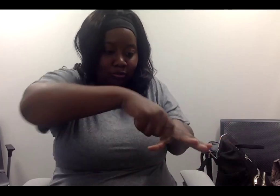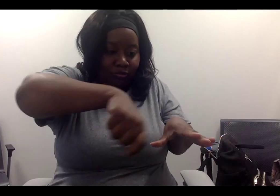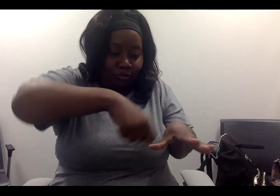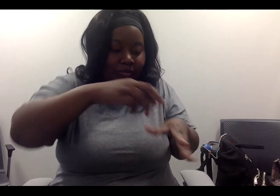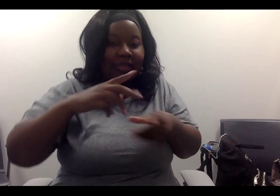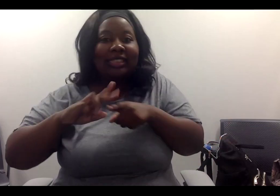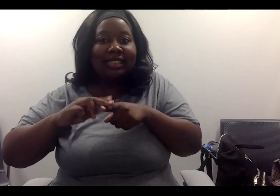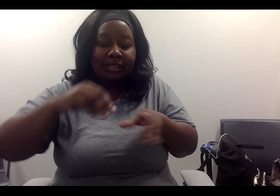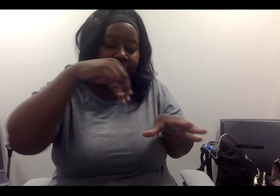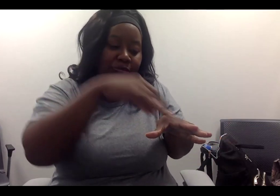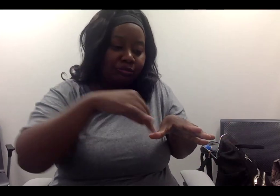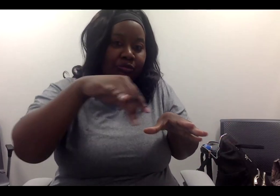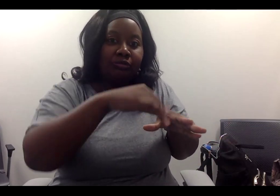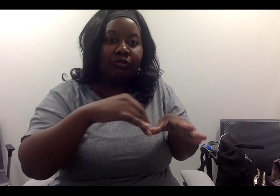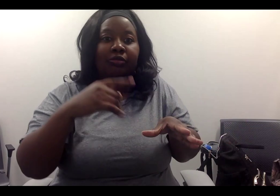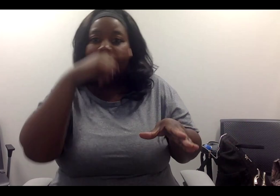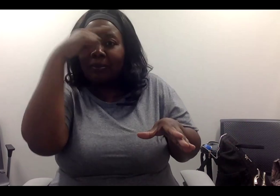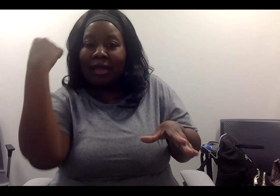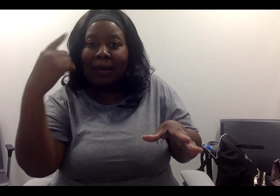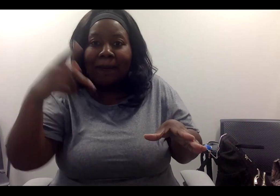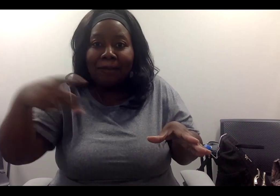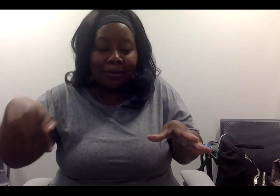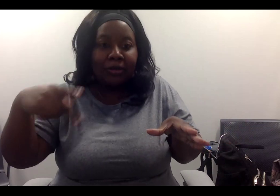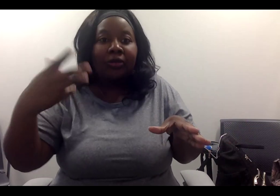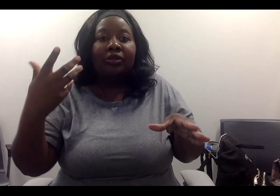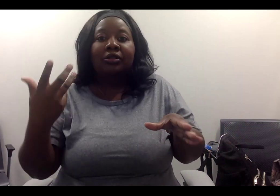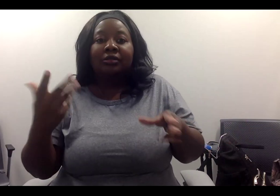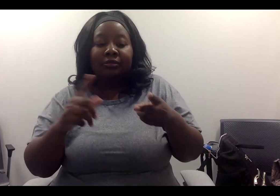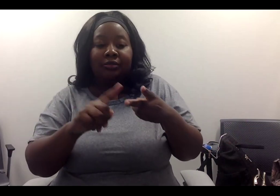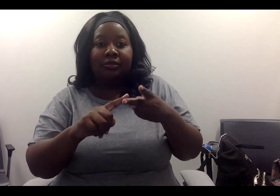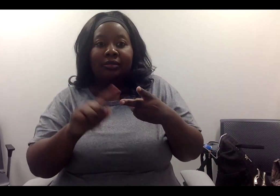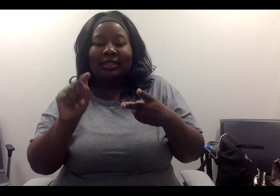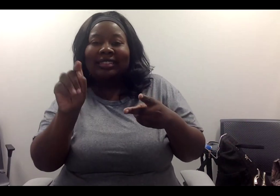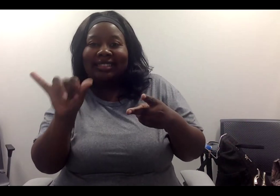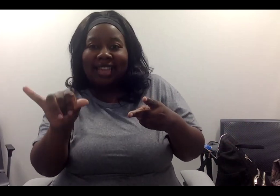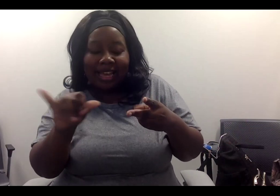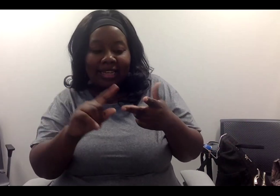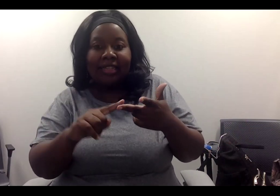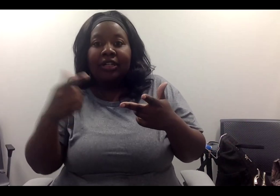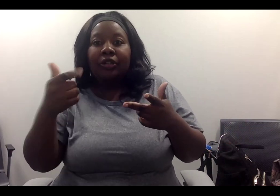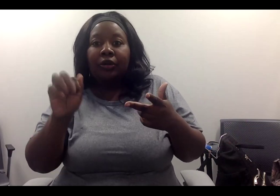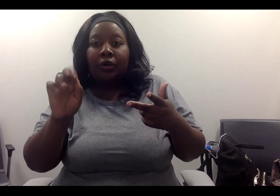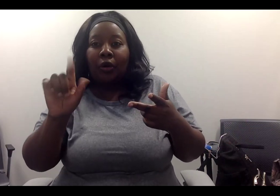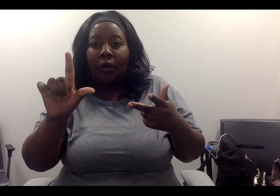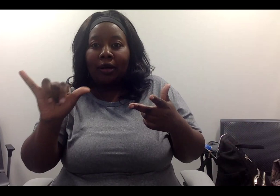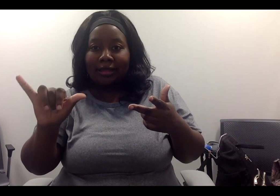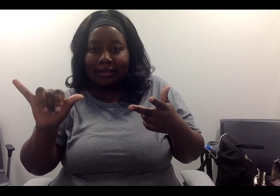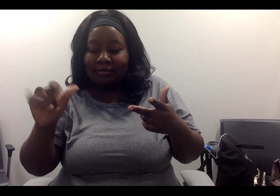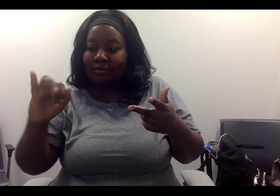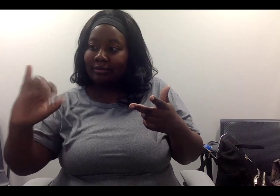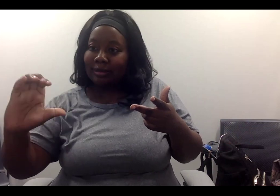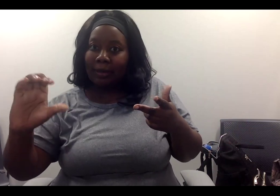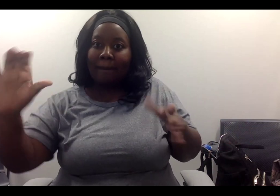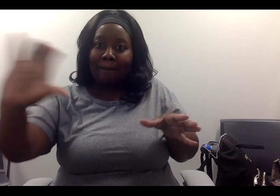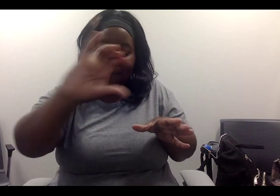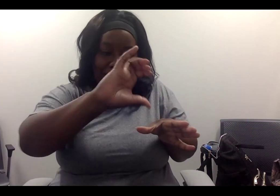we can season this up with some freshly ground black pepper, a little bit of dry thyme, some garlic powder, and then last but not least,